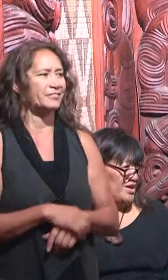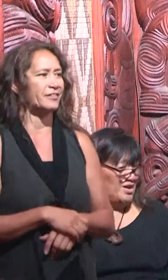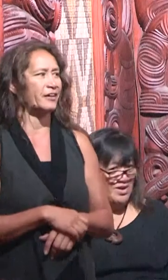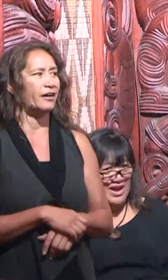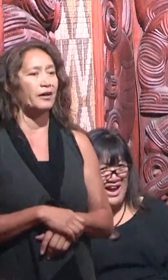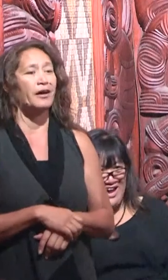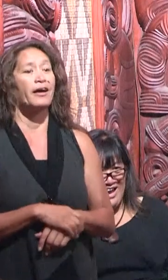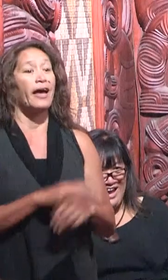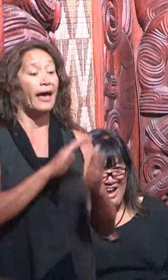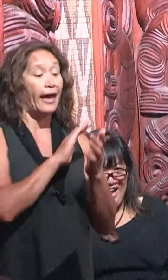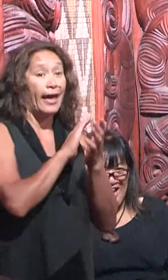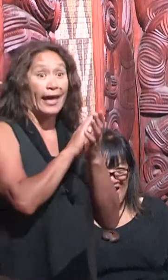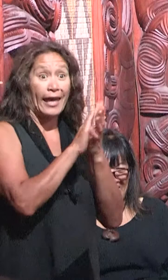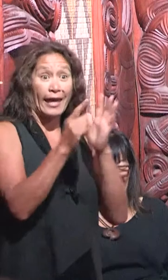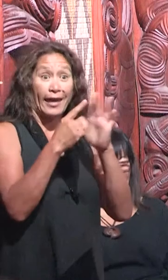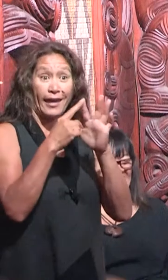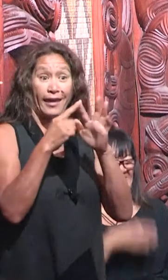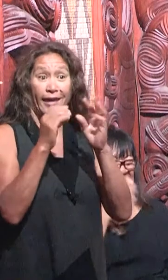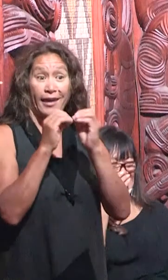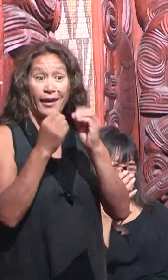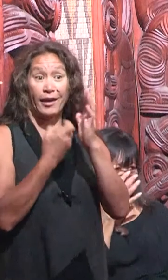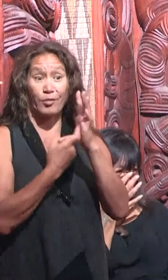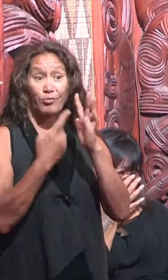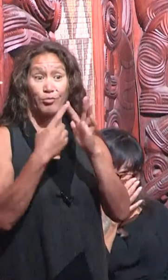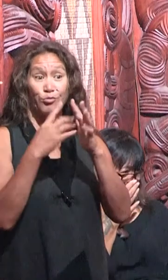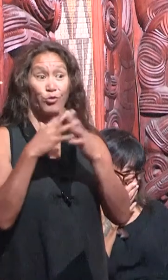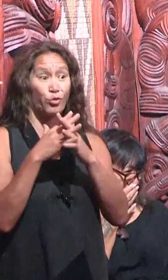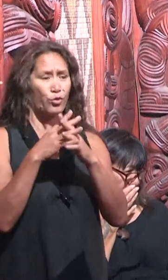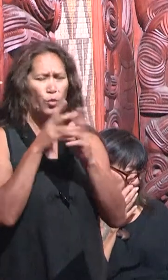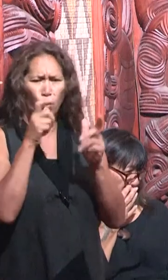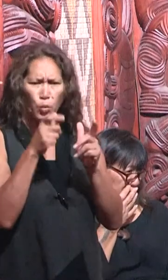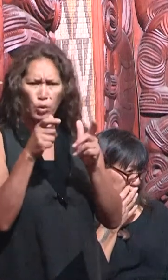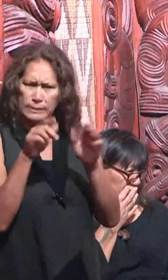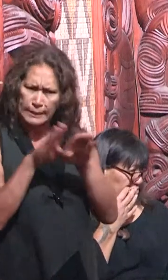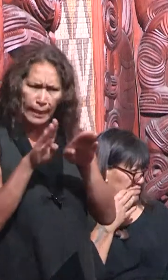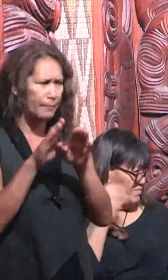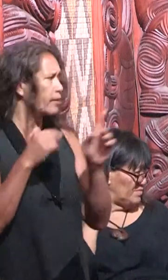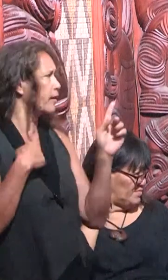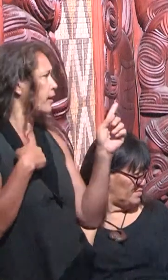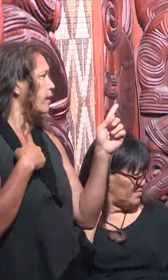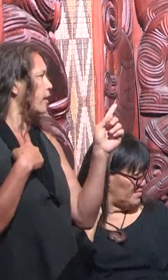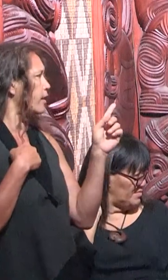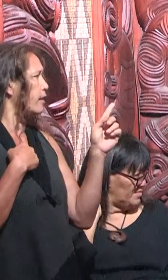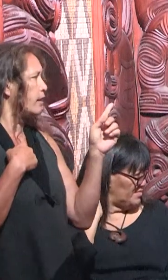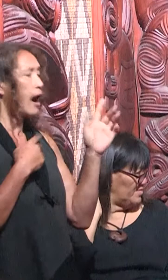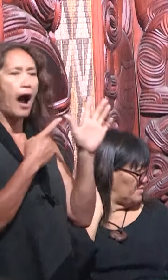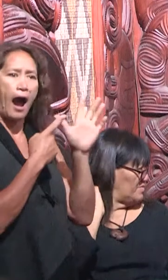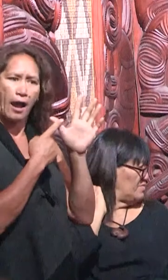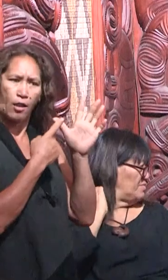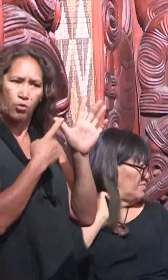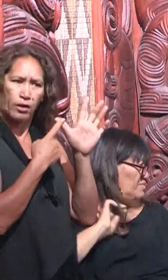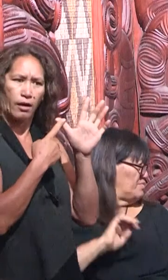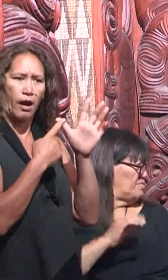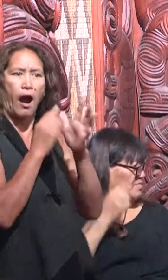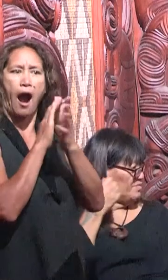Hebrew. We'll do a Tongan. What about Samoa? What's the same in Samoa? Hallelujah. So my